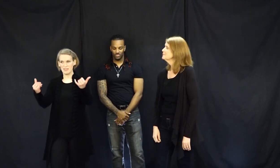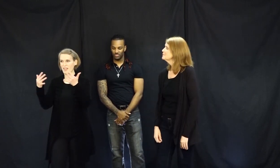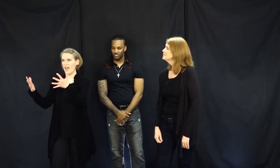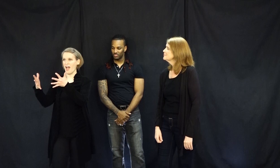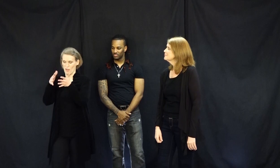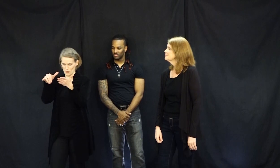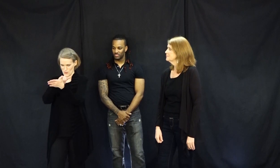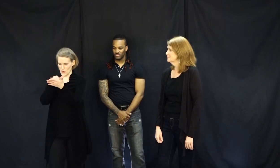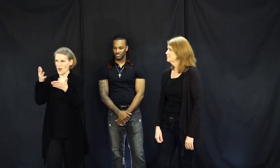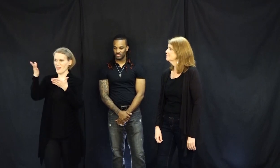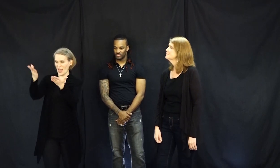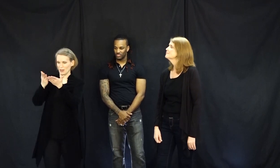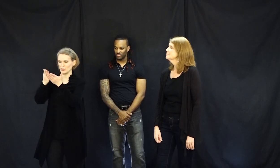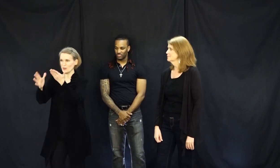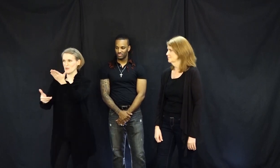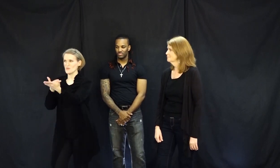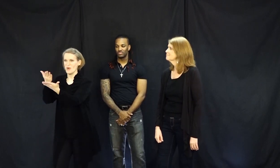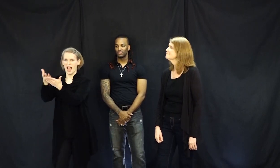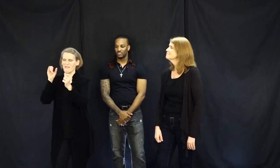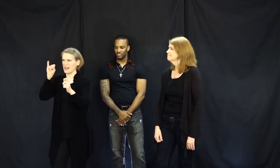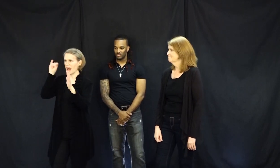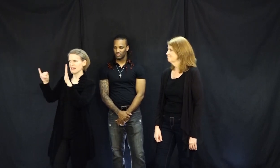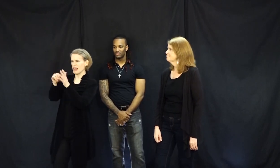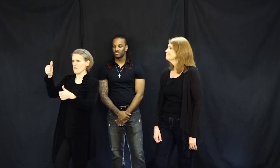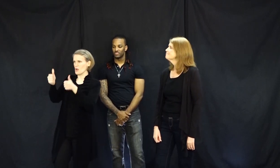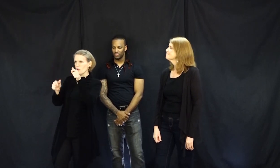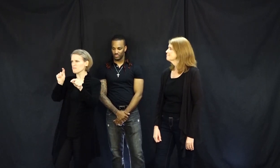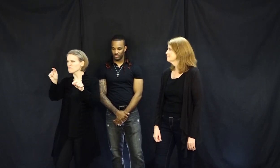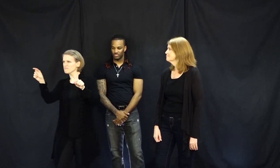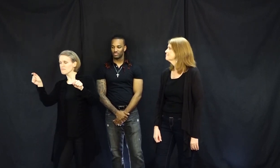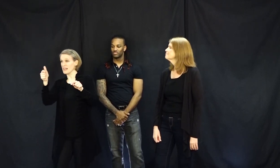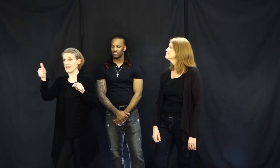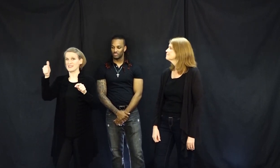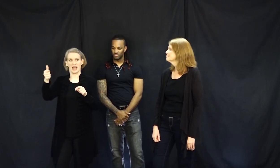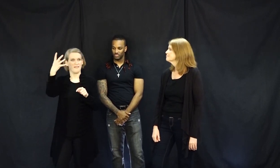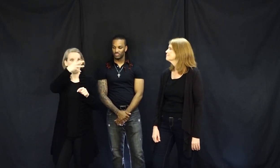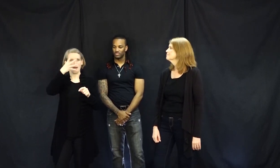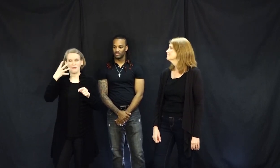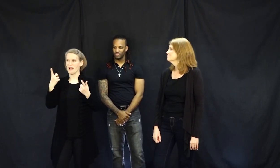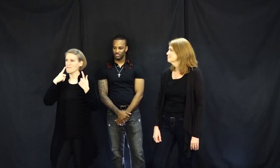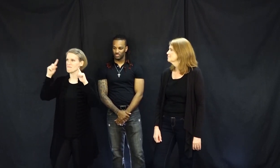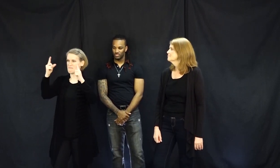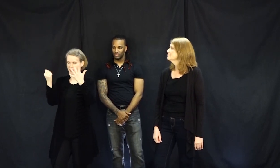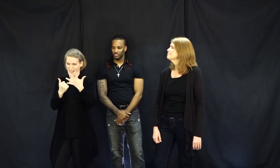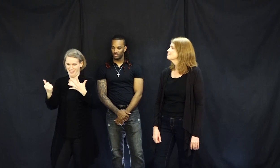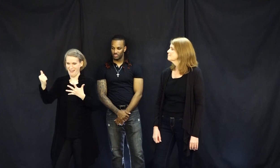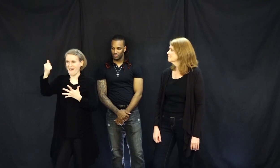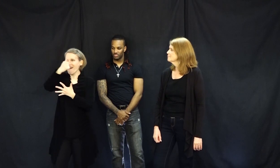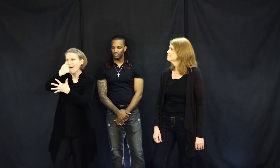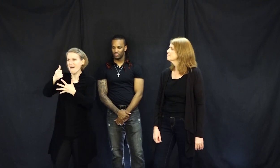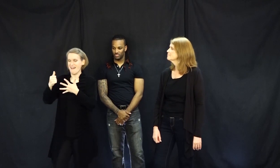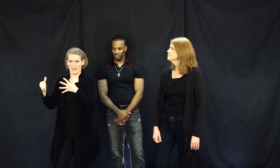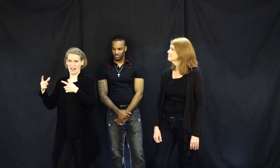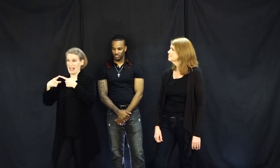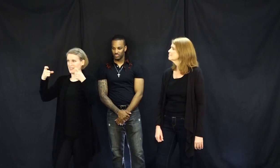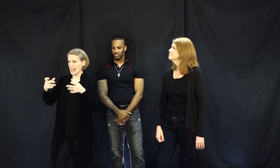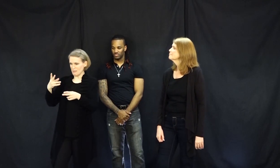the harbor now, see if you can spot him. Another immigrant coming up from the bottom. His enemies destroyed his